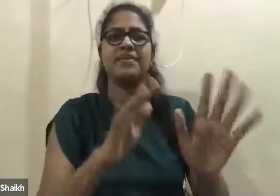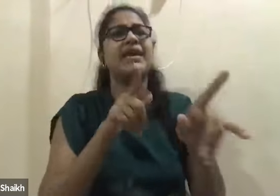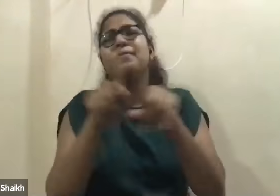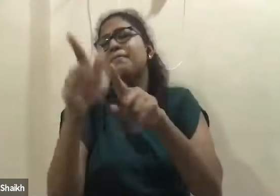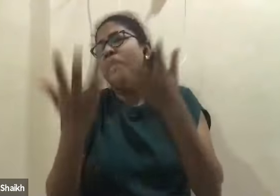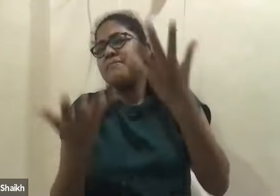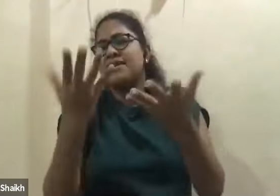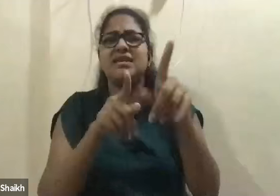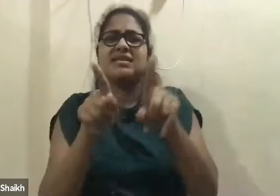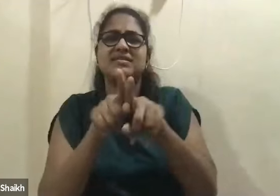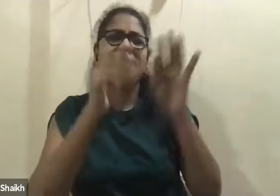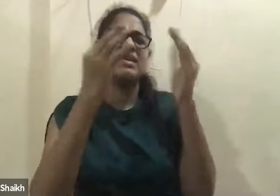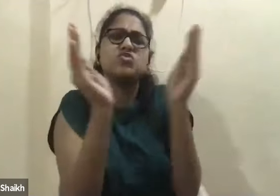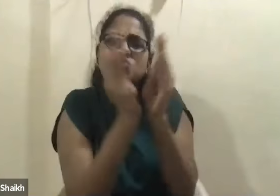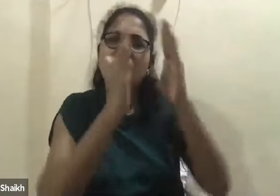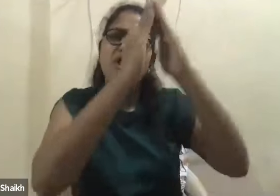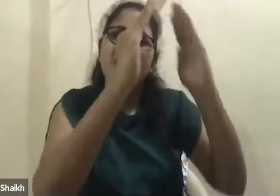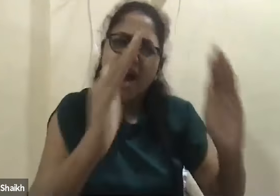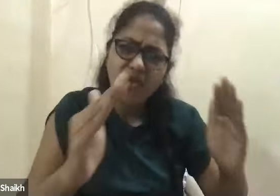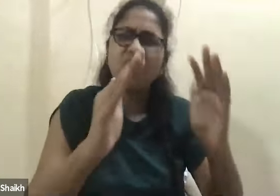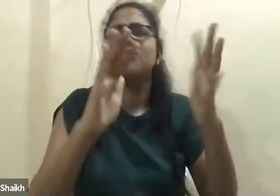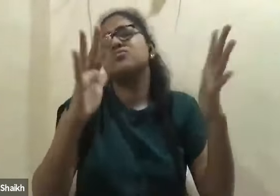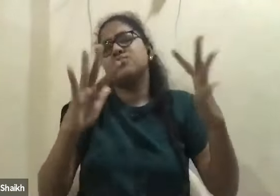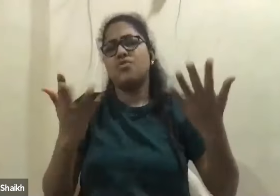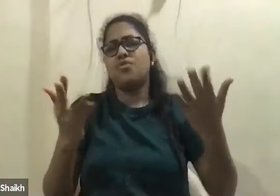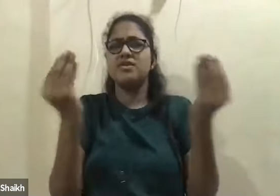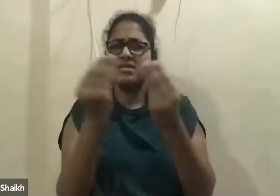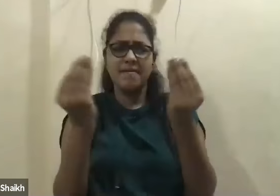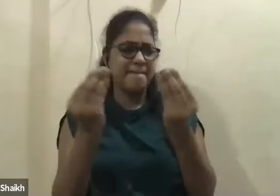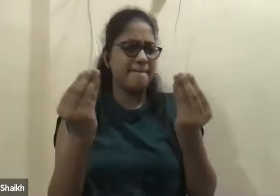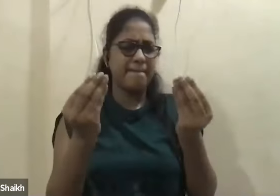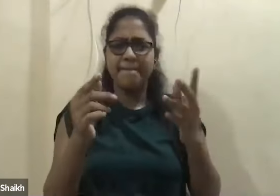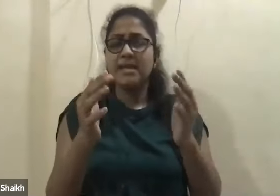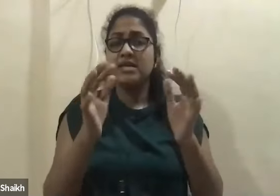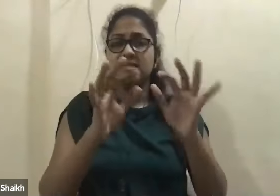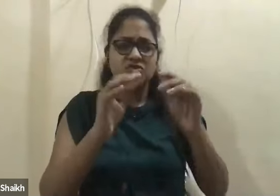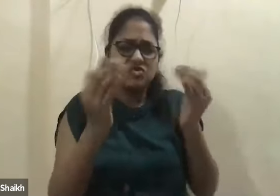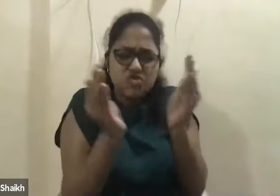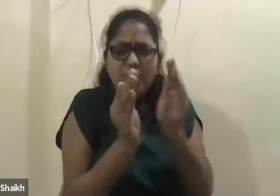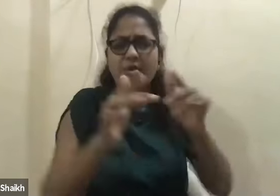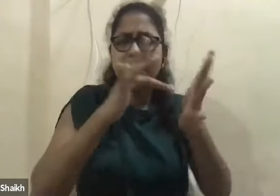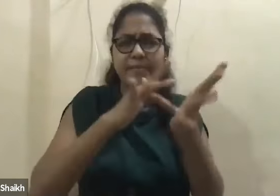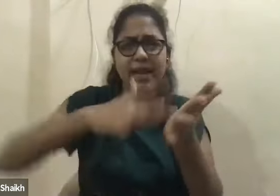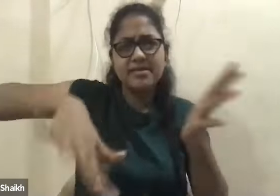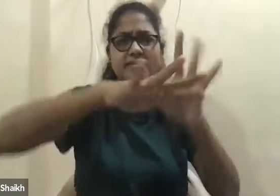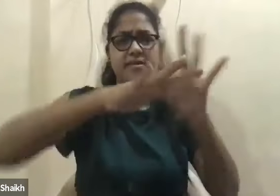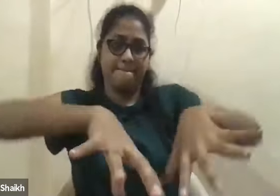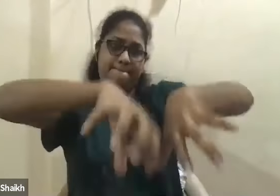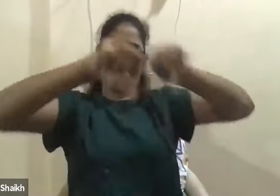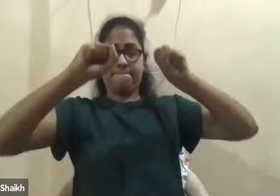or a small property we buy, and we make a wonderful place. Now, this place is very sacred to us because